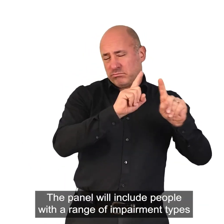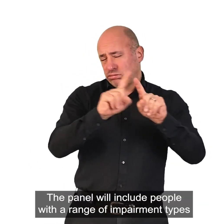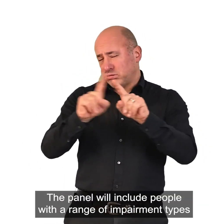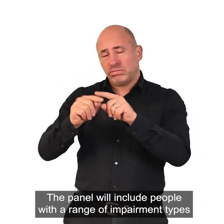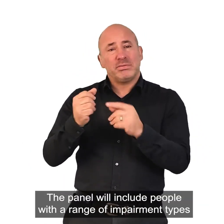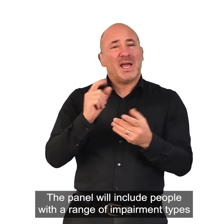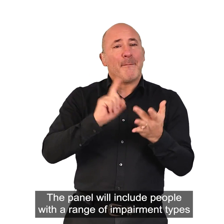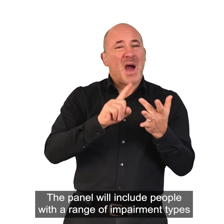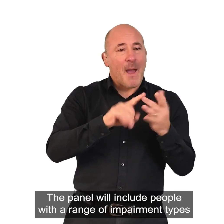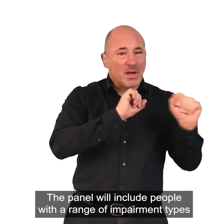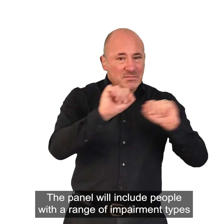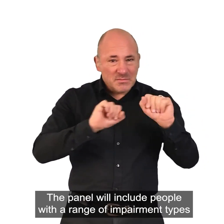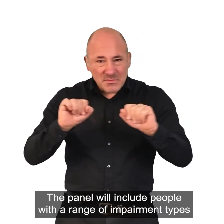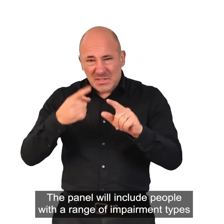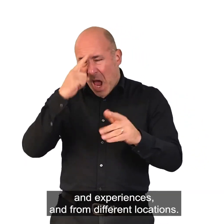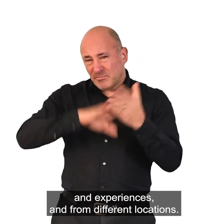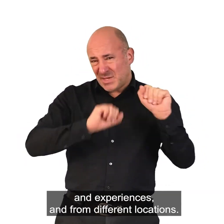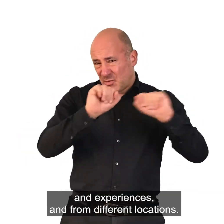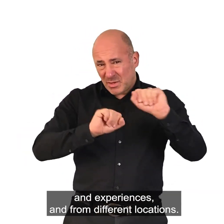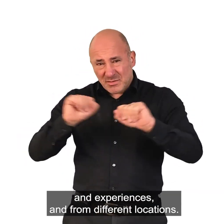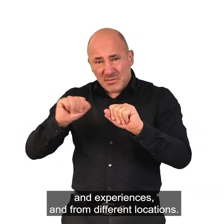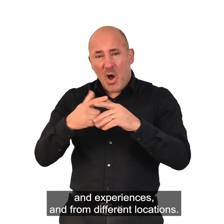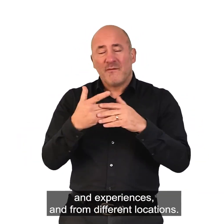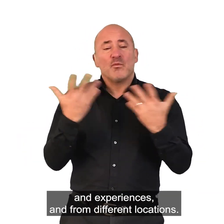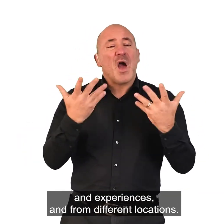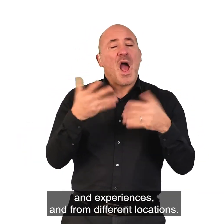types and experiences and from different